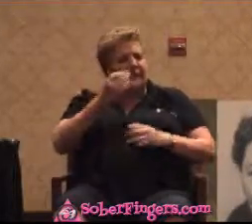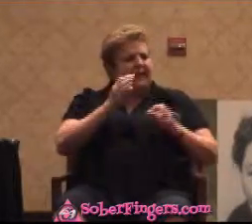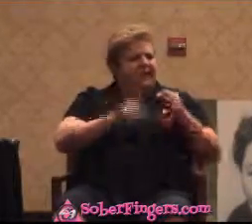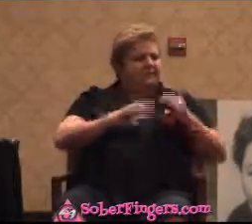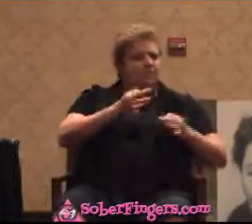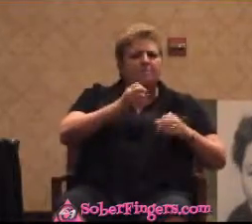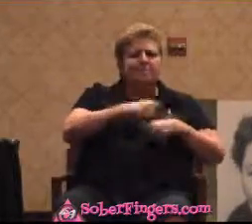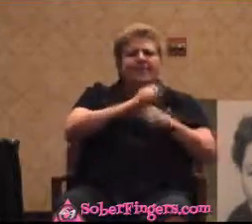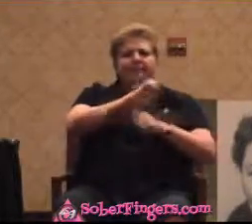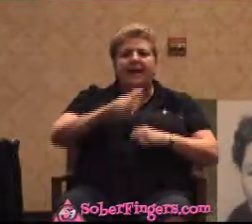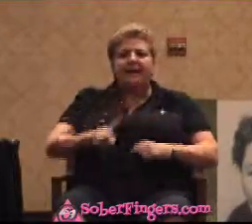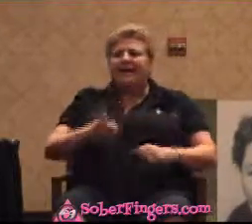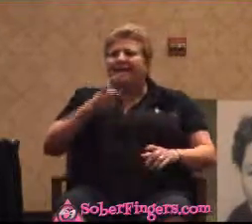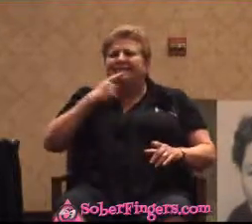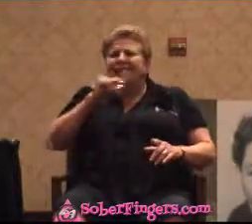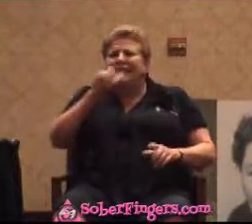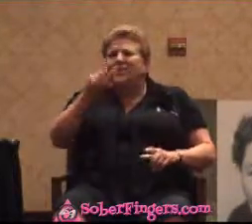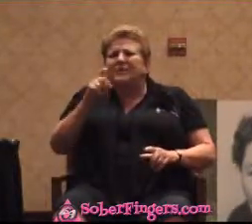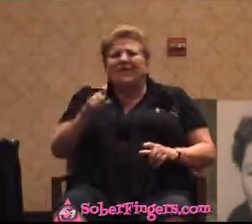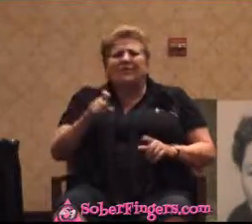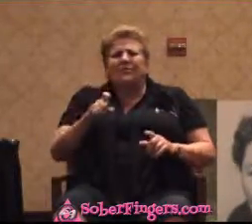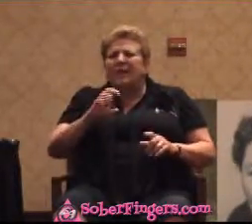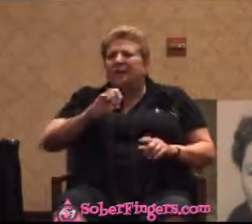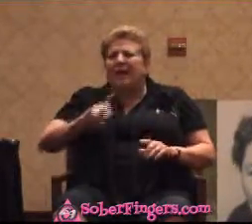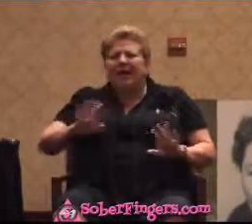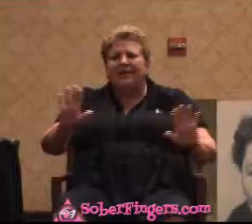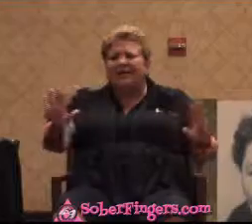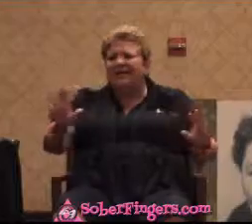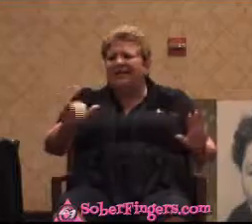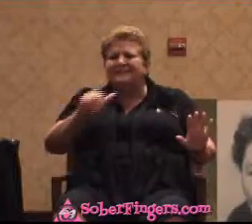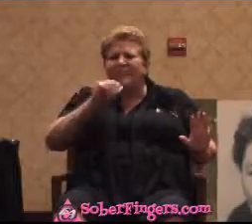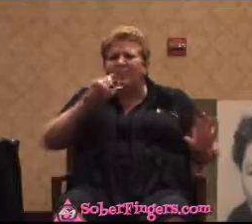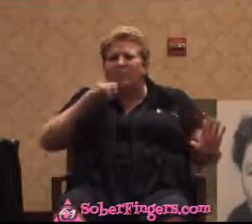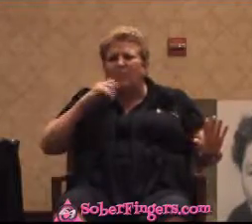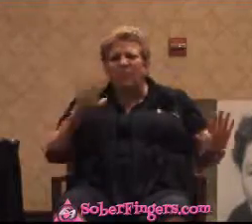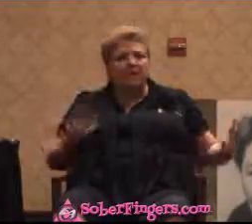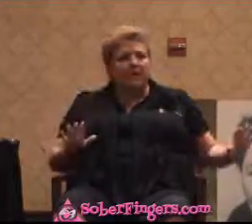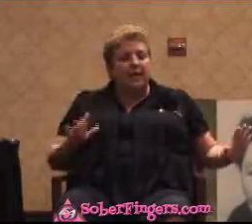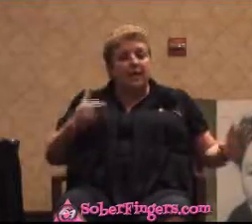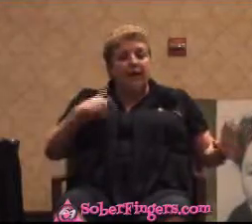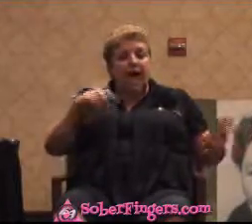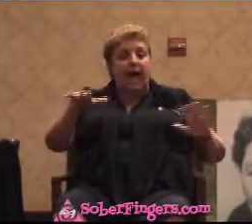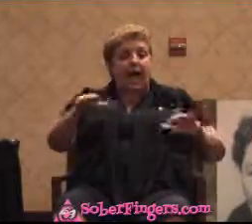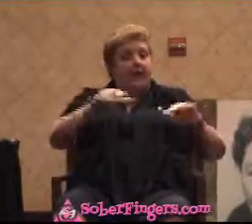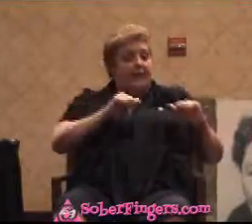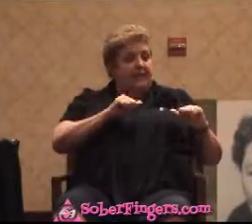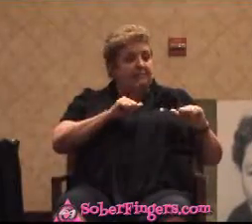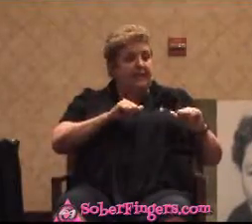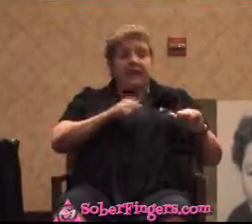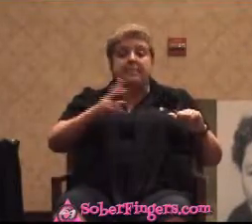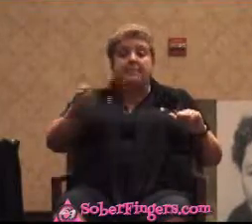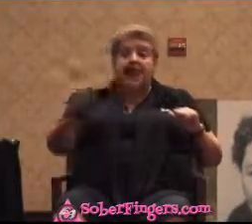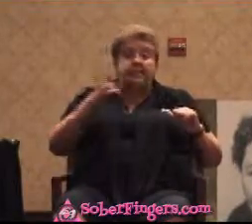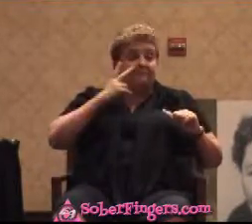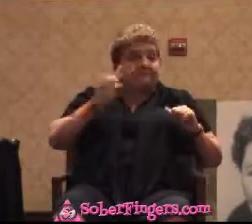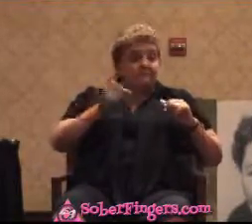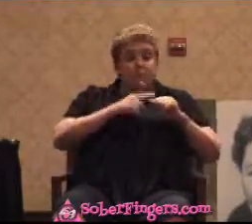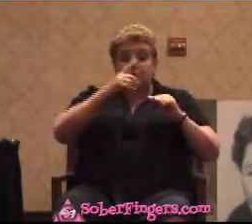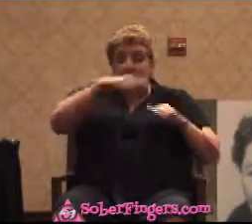this old time, I won't need to come back. I'm cool. So I leave. I said, the first black person I see drunk, I'm going to carry the message of Alcoholics Anonymous. And I